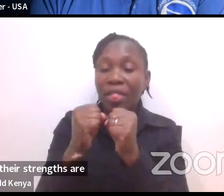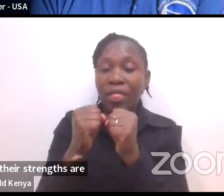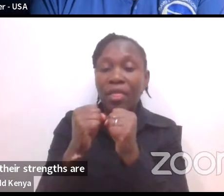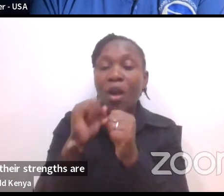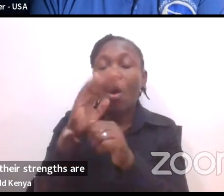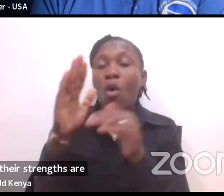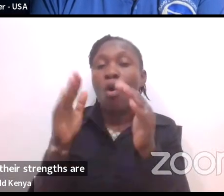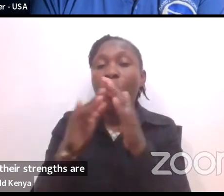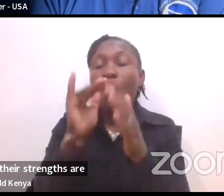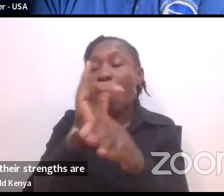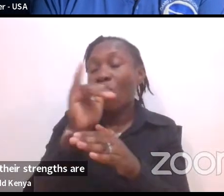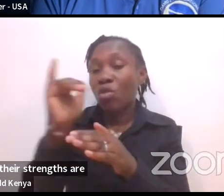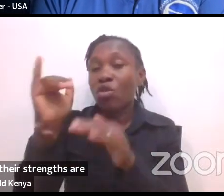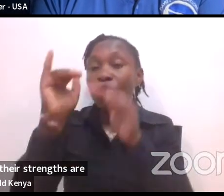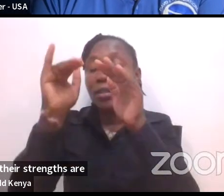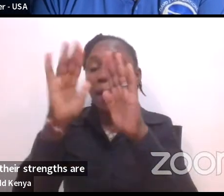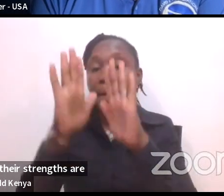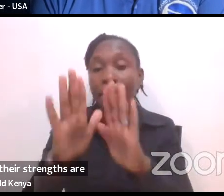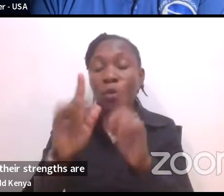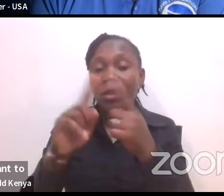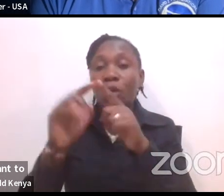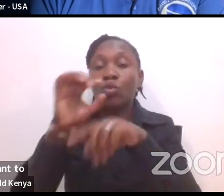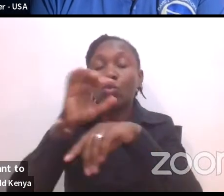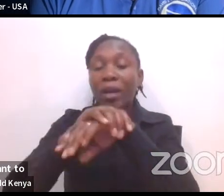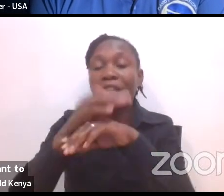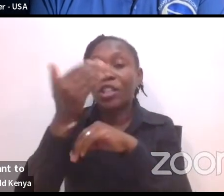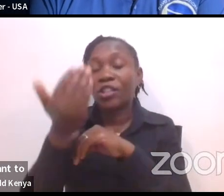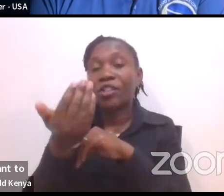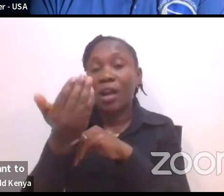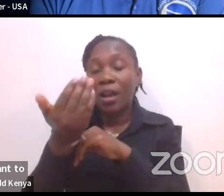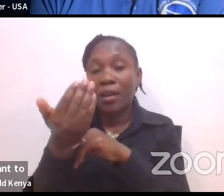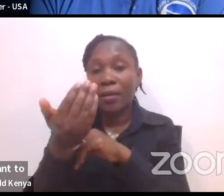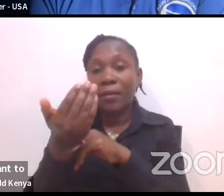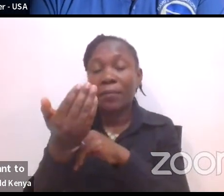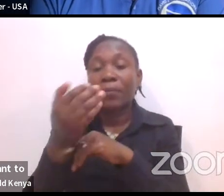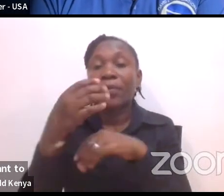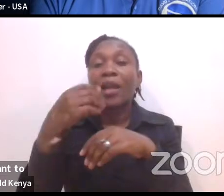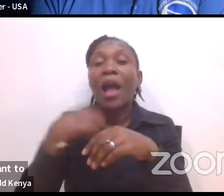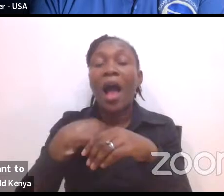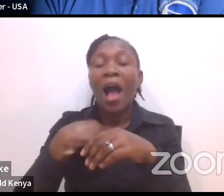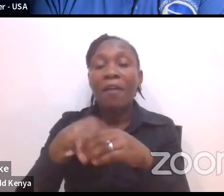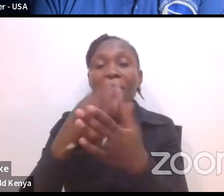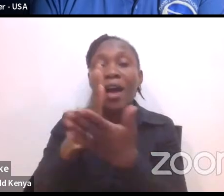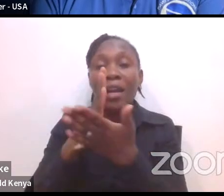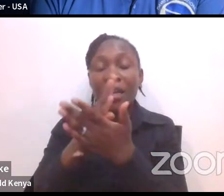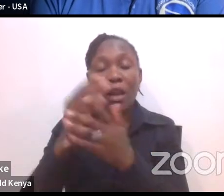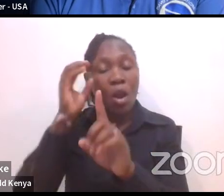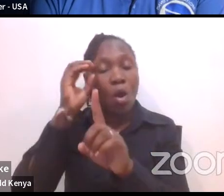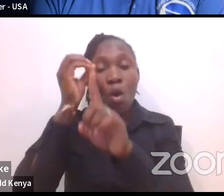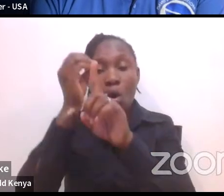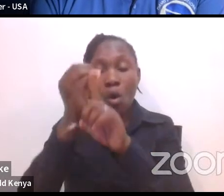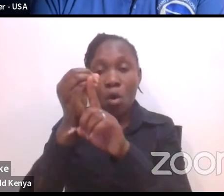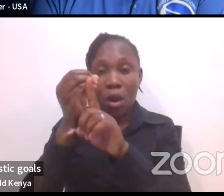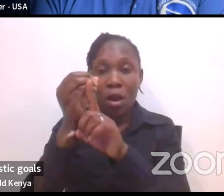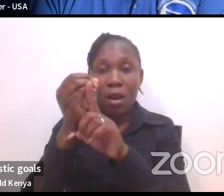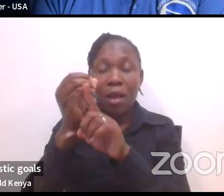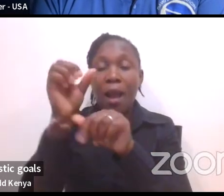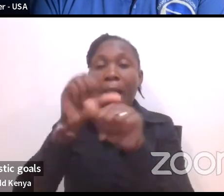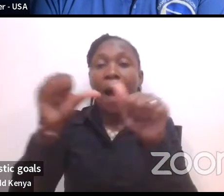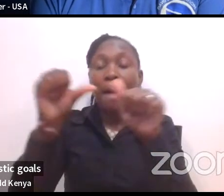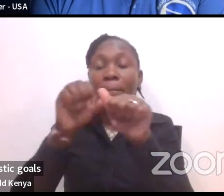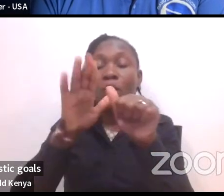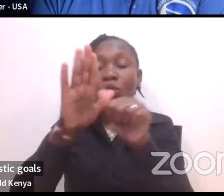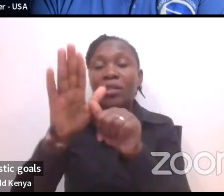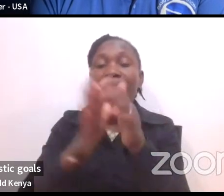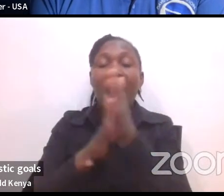important to get the child to make realistic goals about their aspirations and